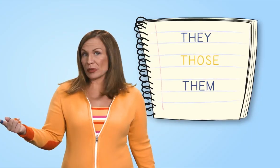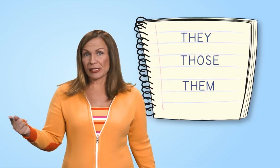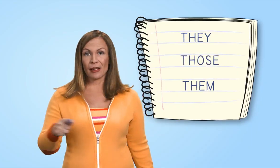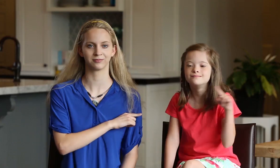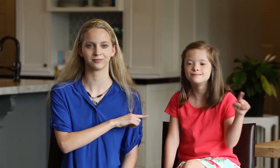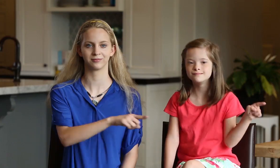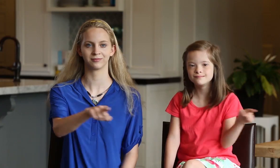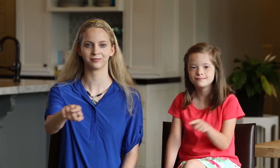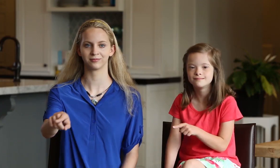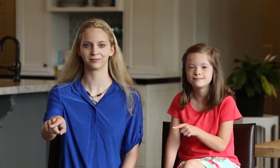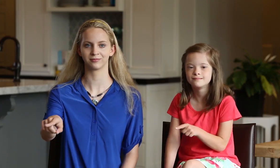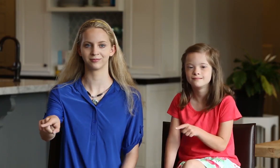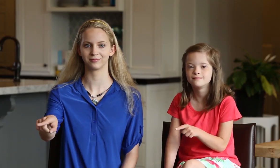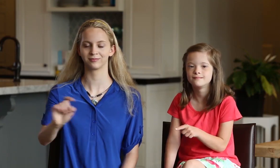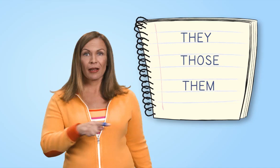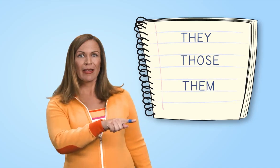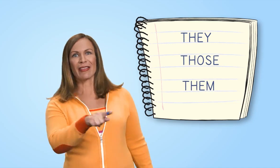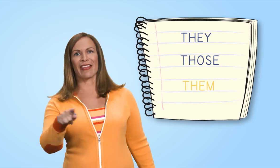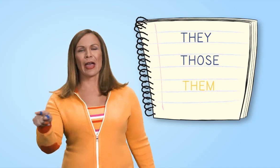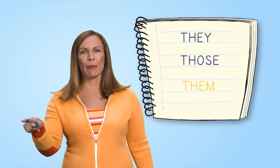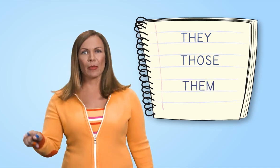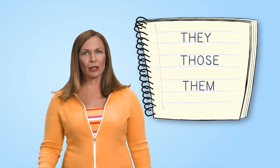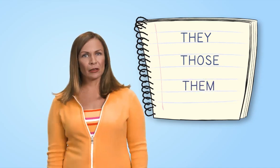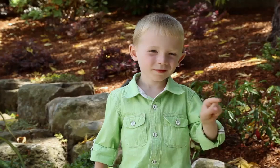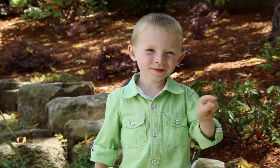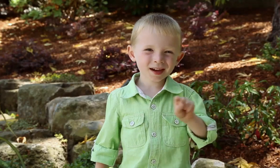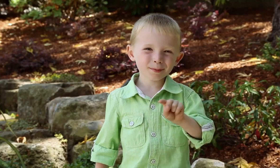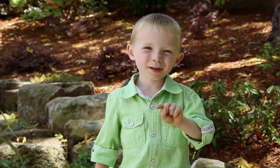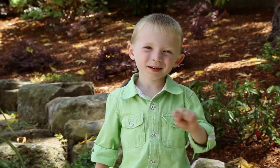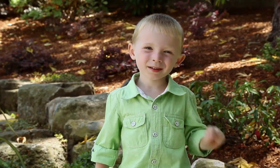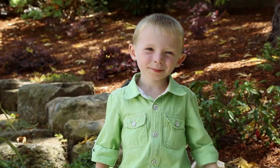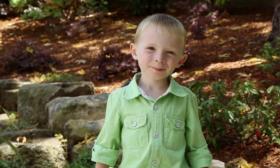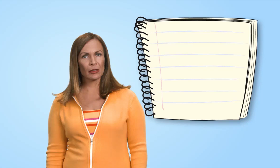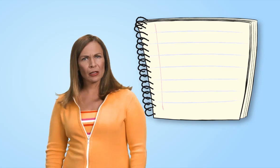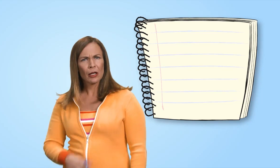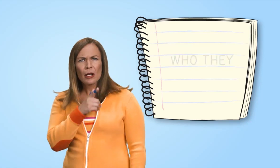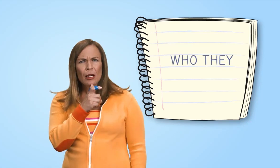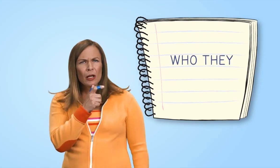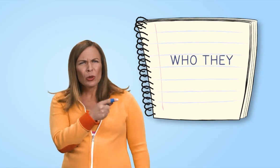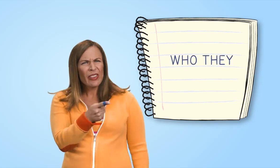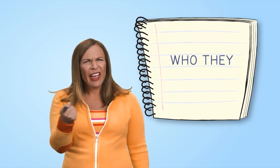Those. Those. Them. Them. Who they?